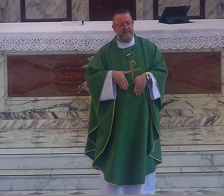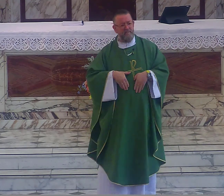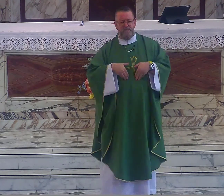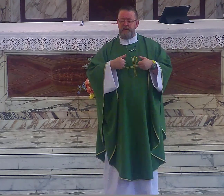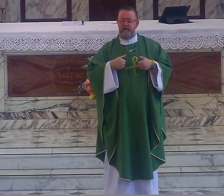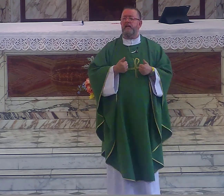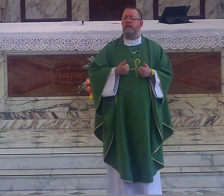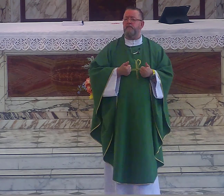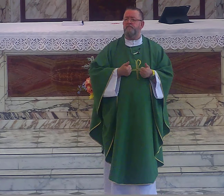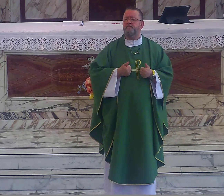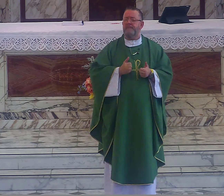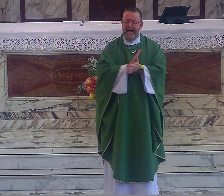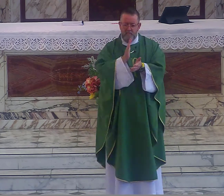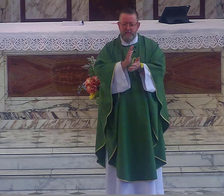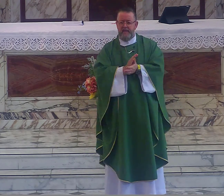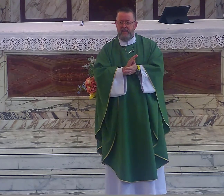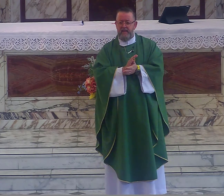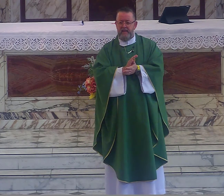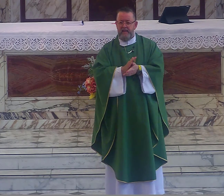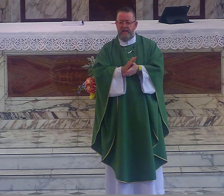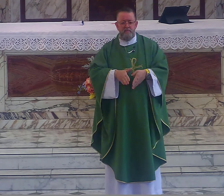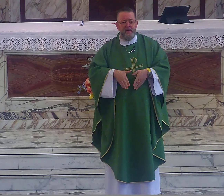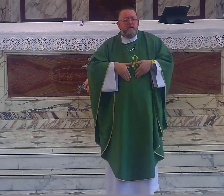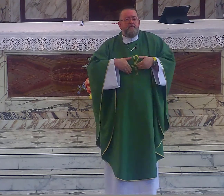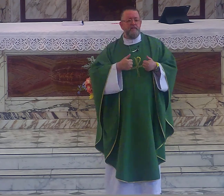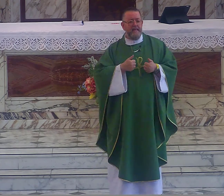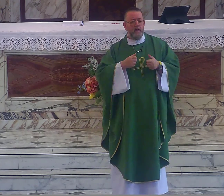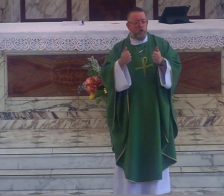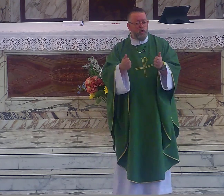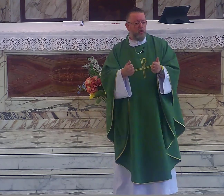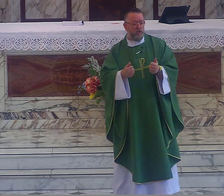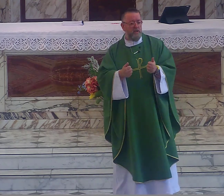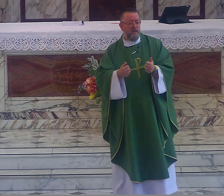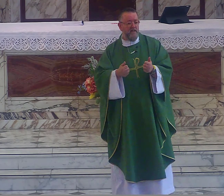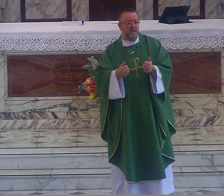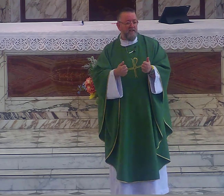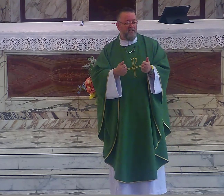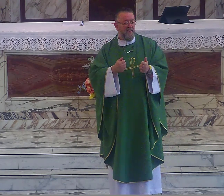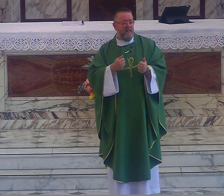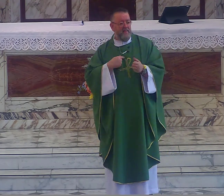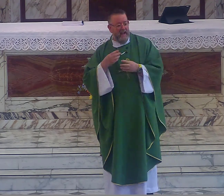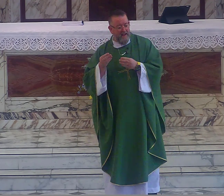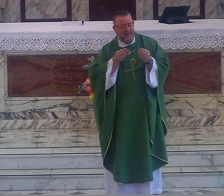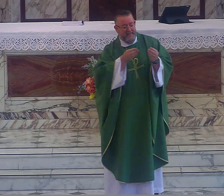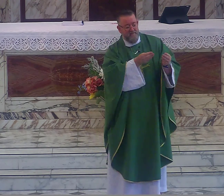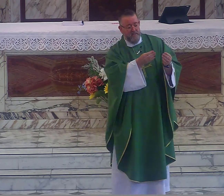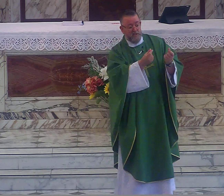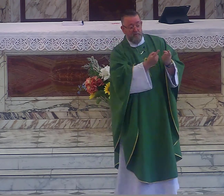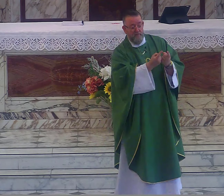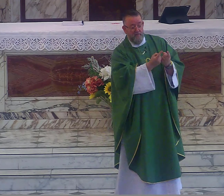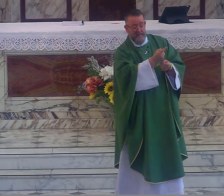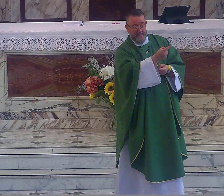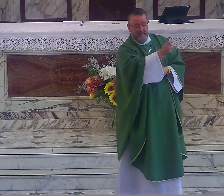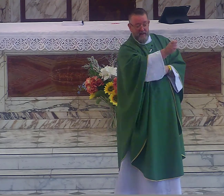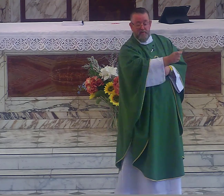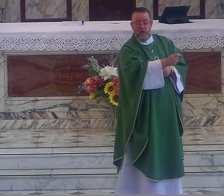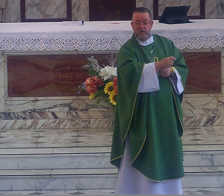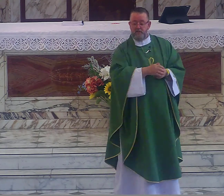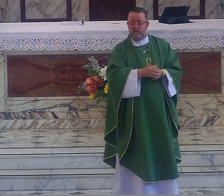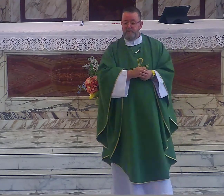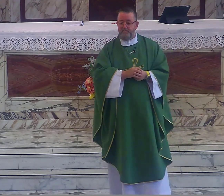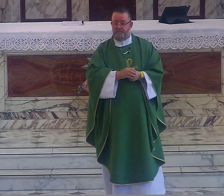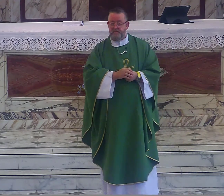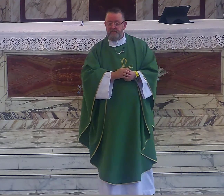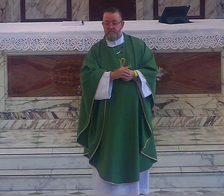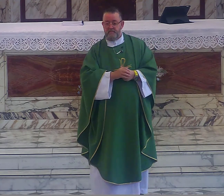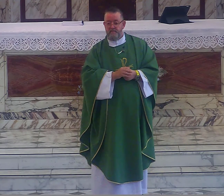Makes me feel happy. Makes me feel good that I've given something to that